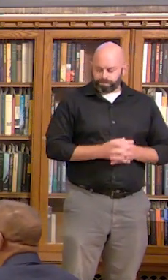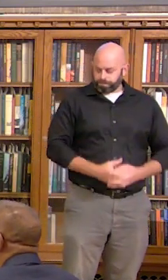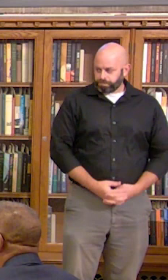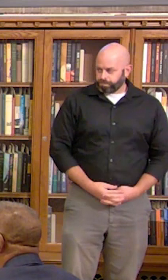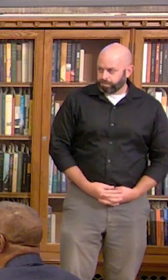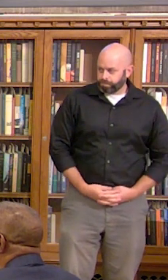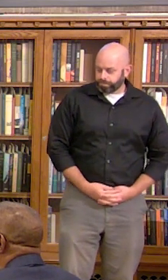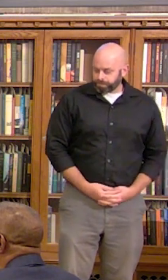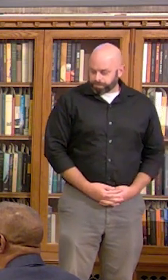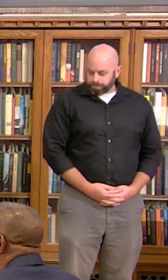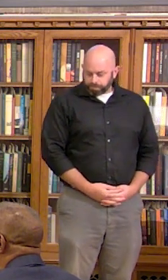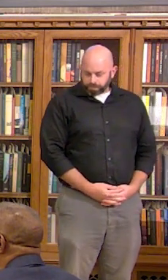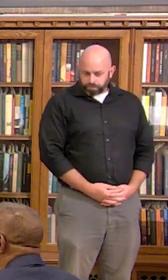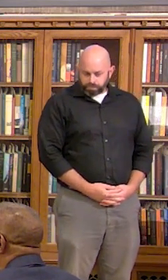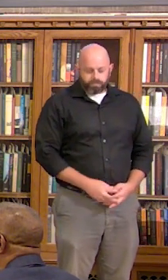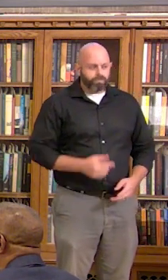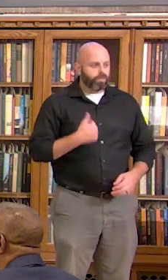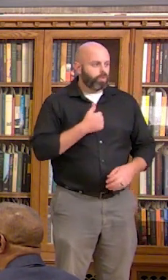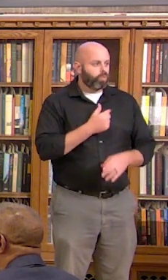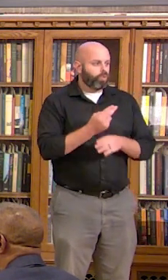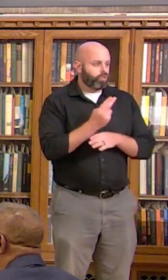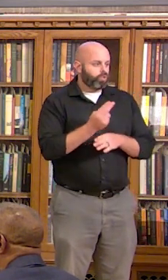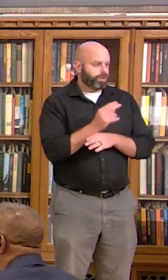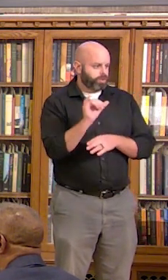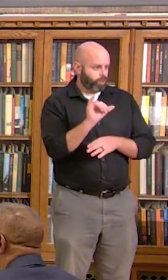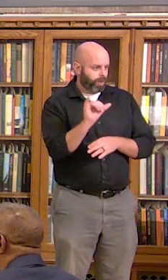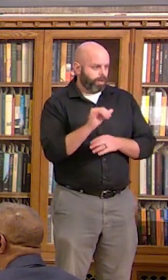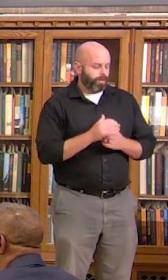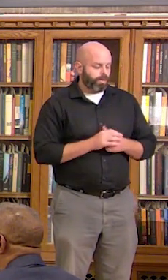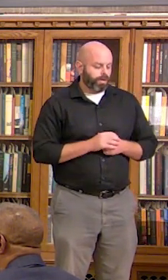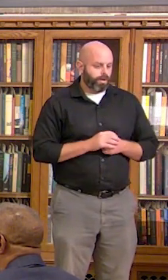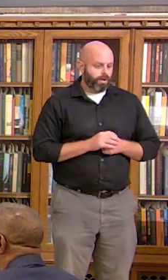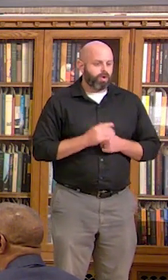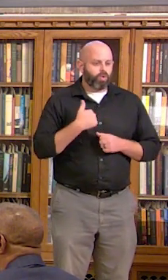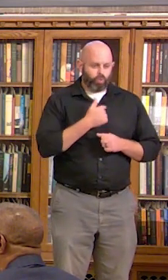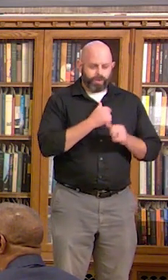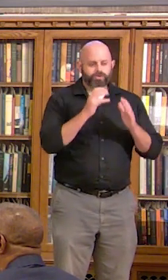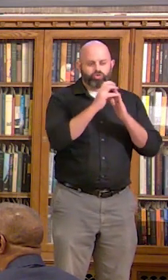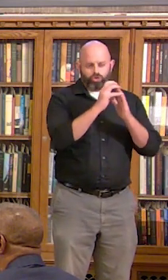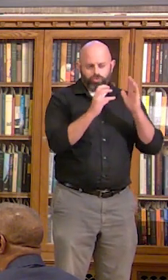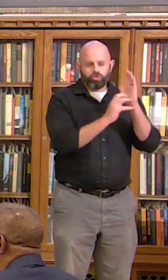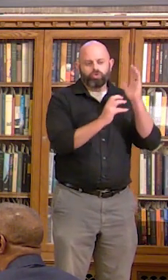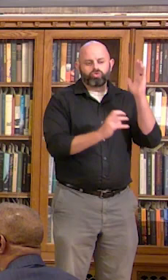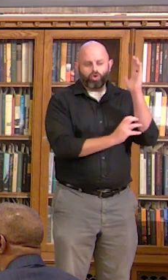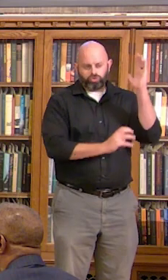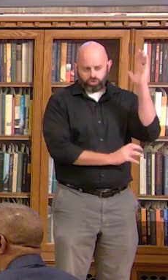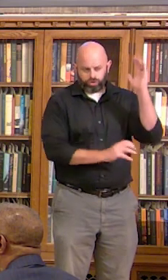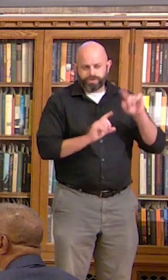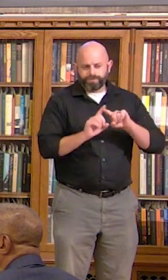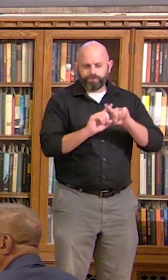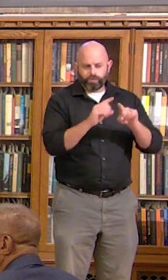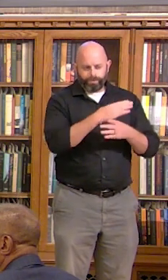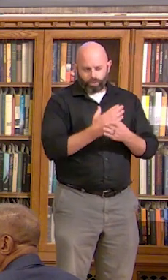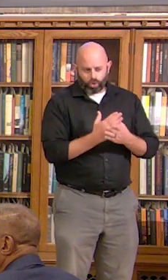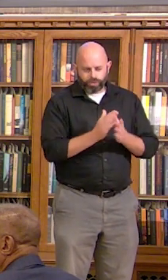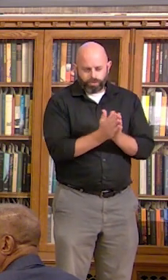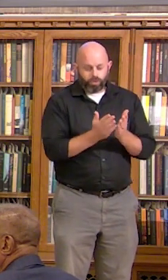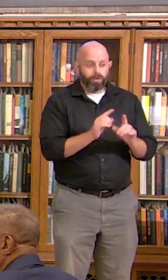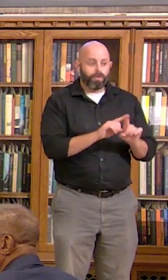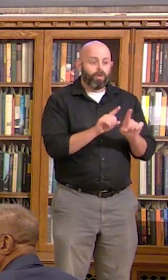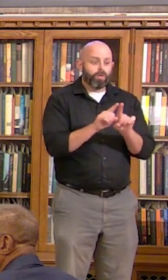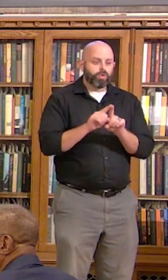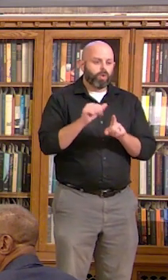it we use it as well um and we chunk it but also um the AP